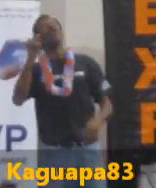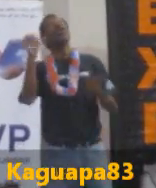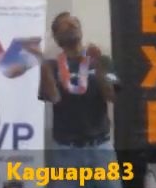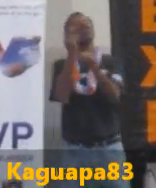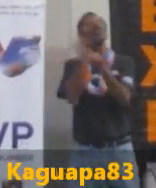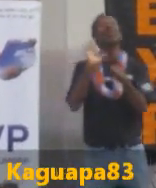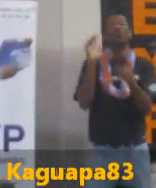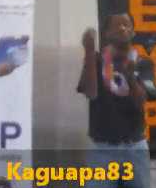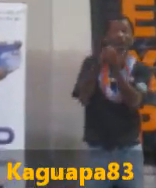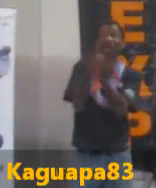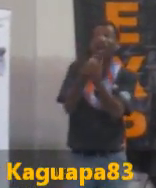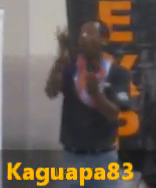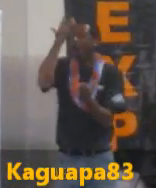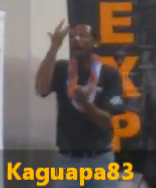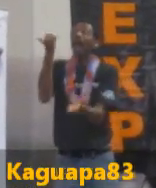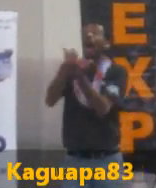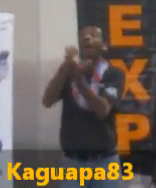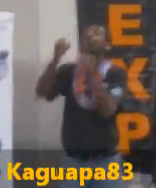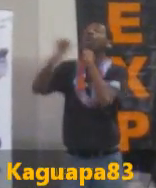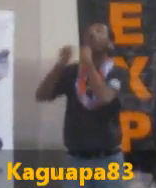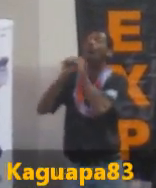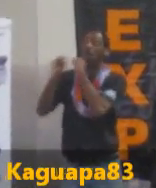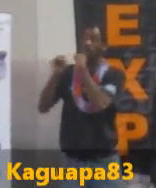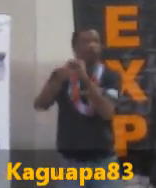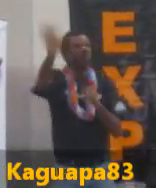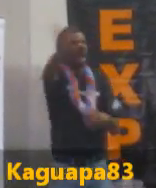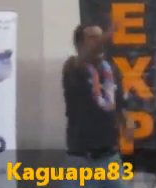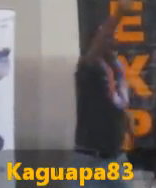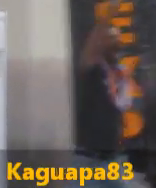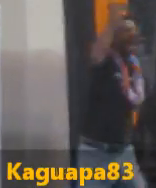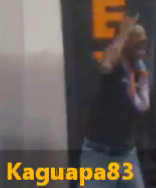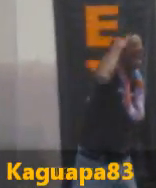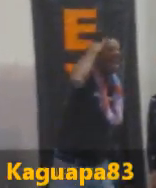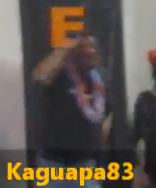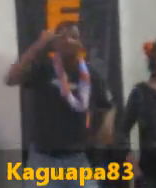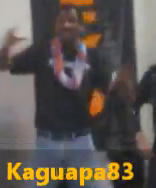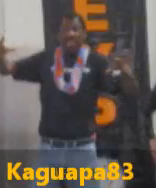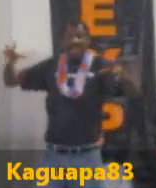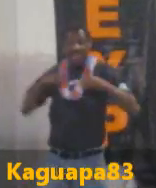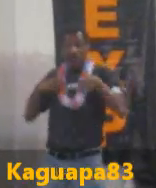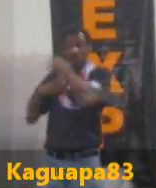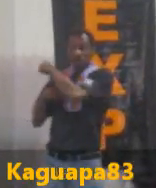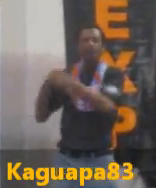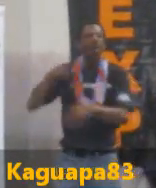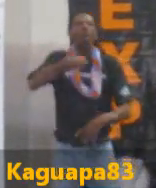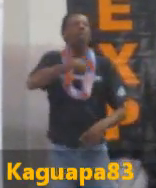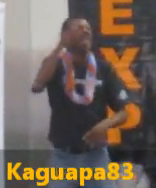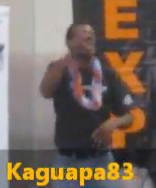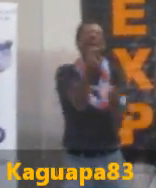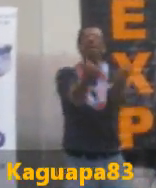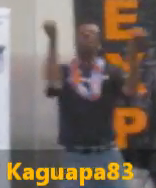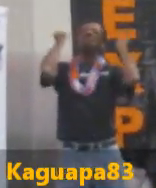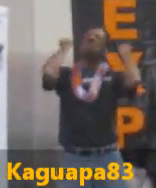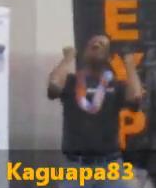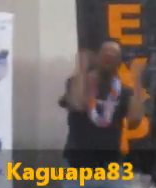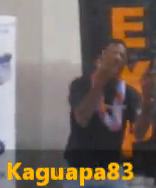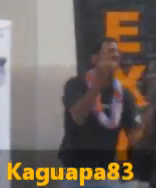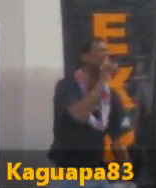Yes, we can use some money, we definitely, to help be able to promote this film. So right now, if we get into the festivals, we need